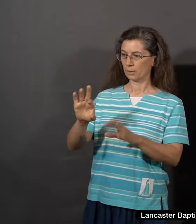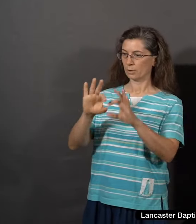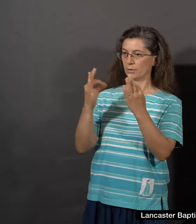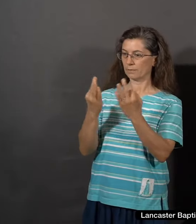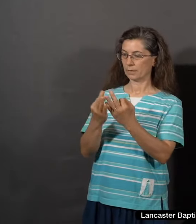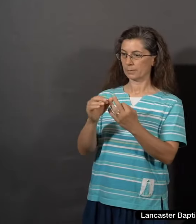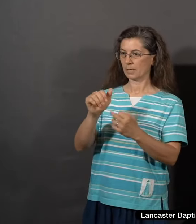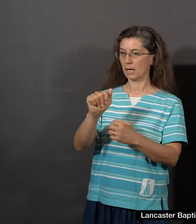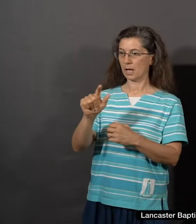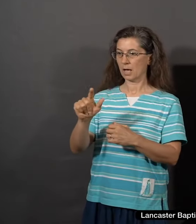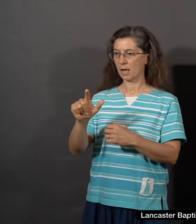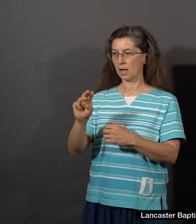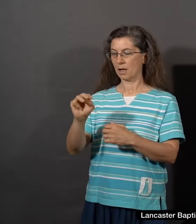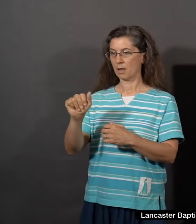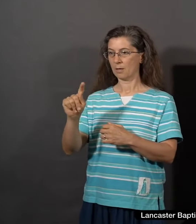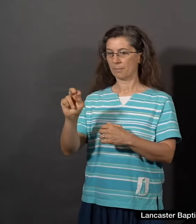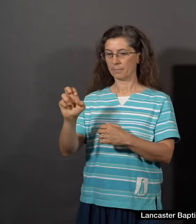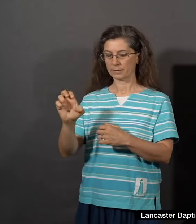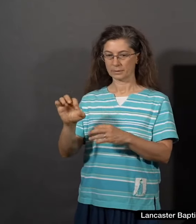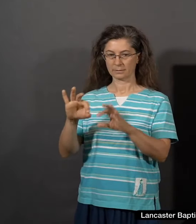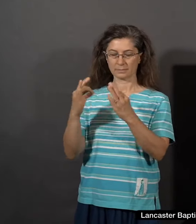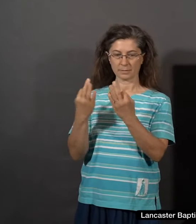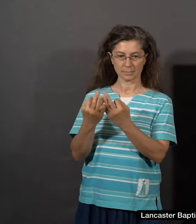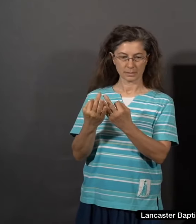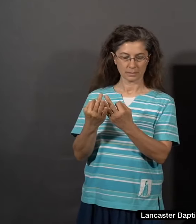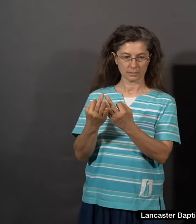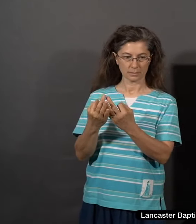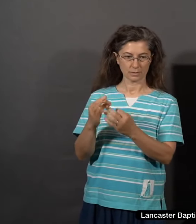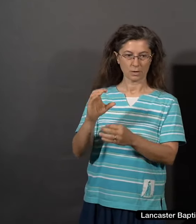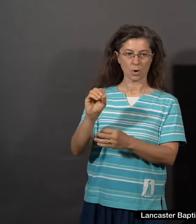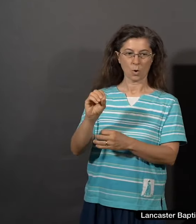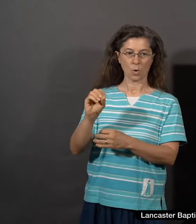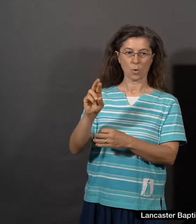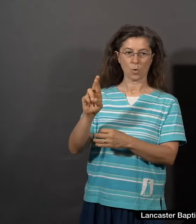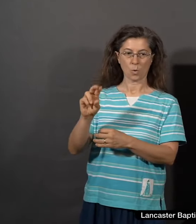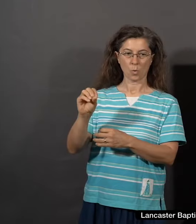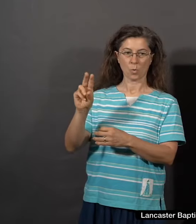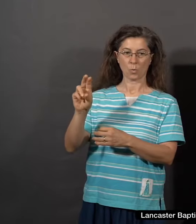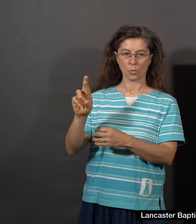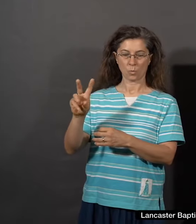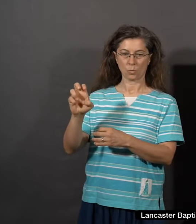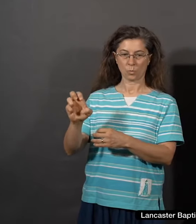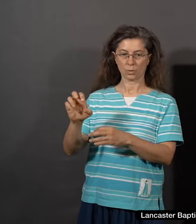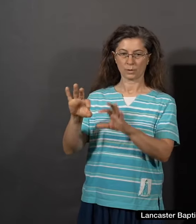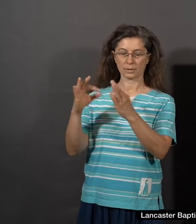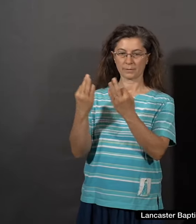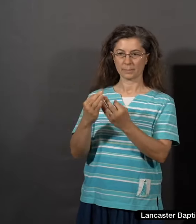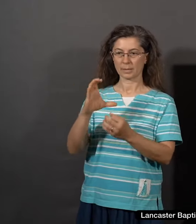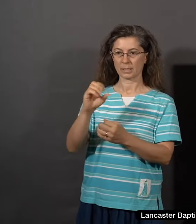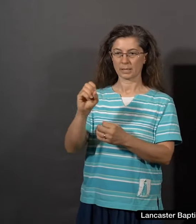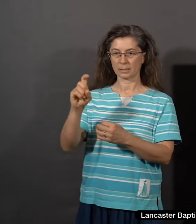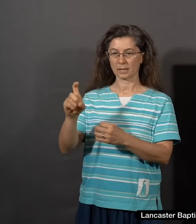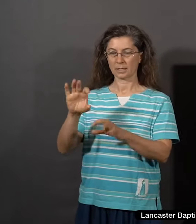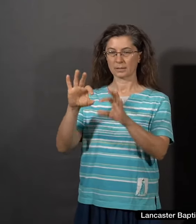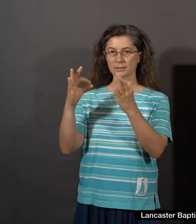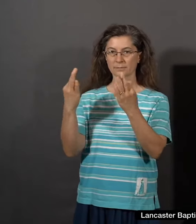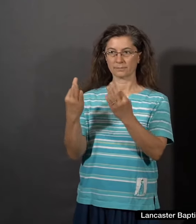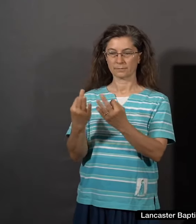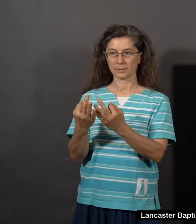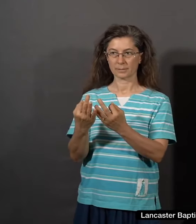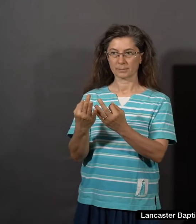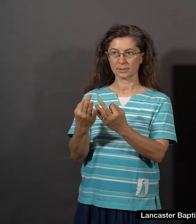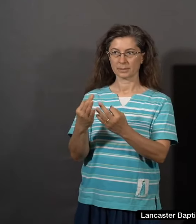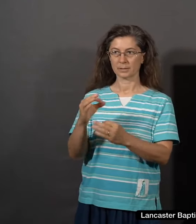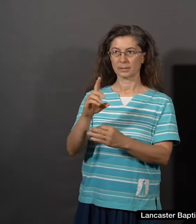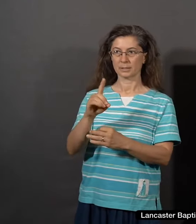alante family the johnson biden ward the award and smiles family the cox family we want to say